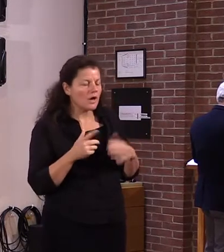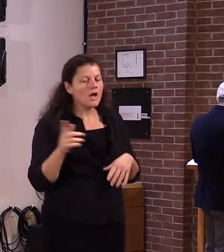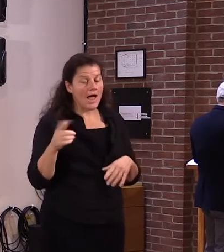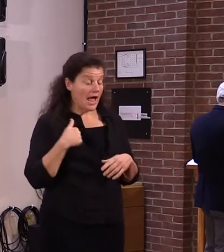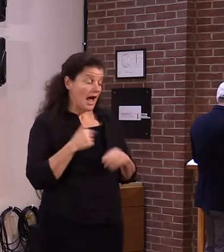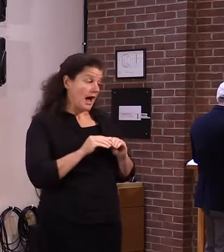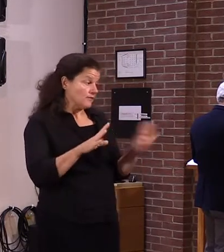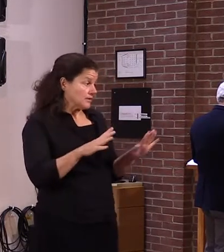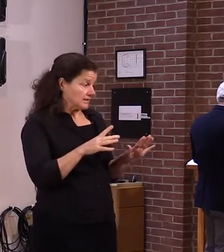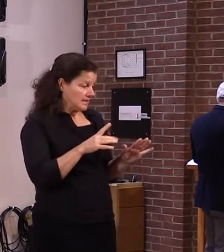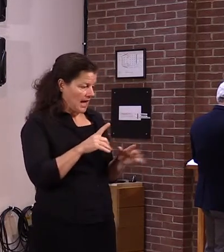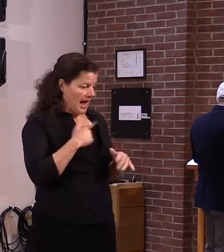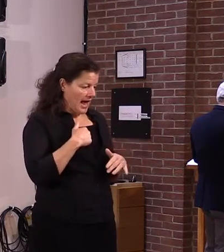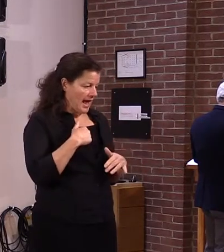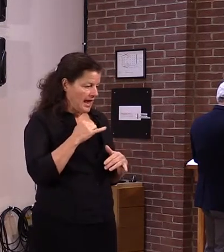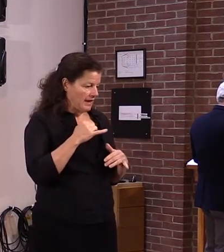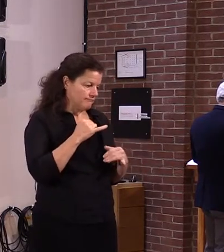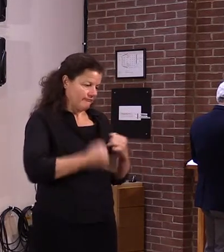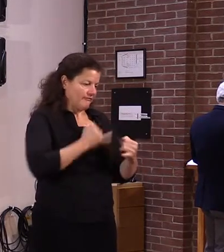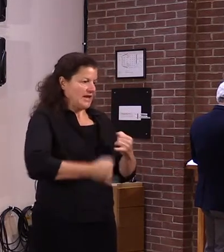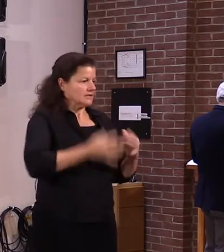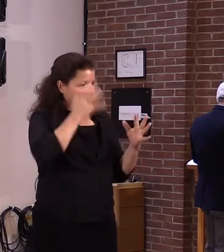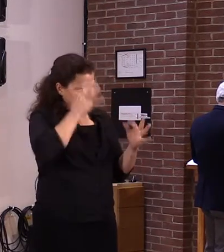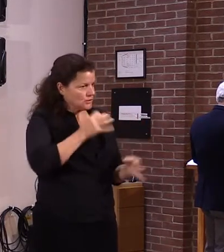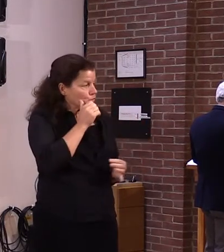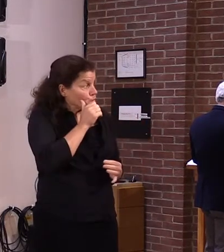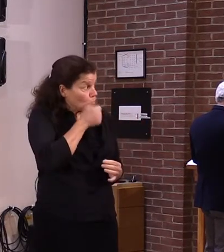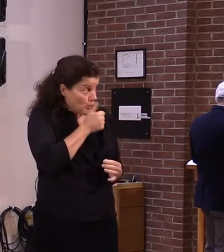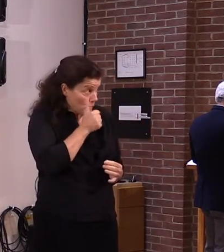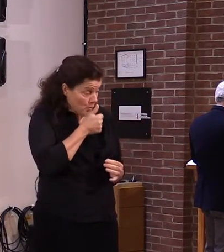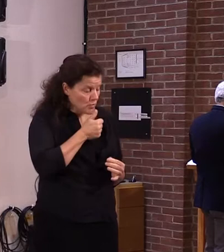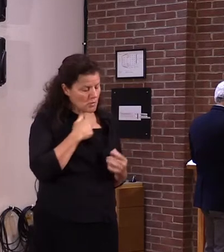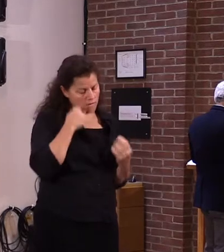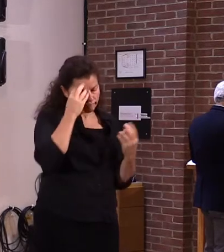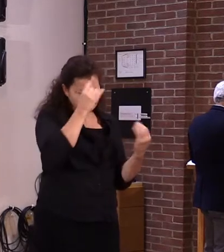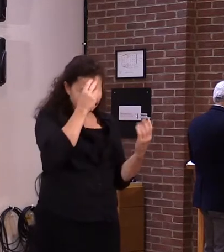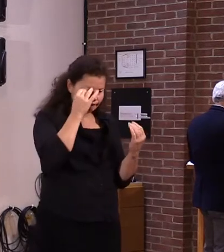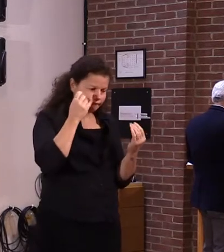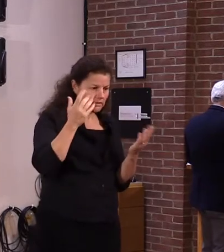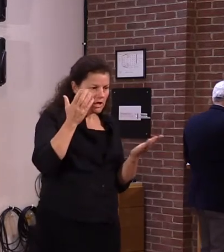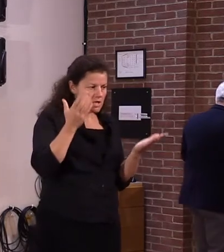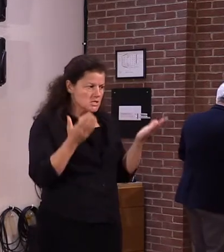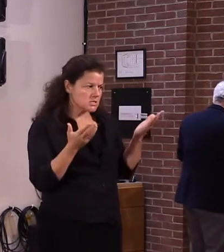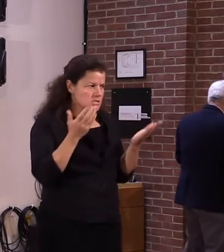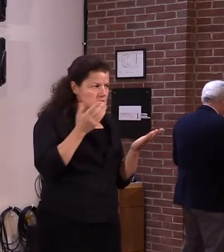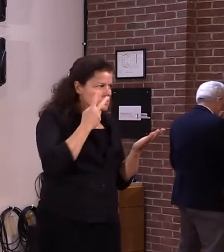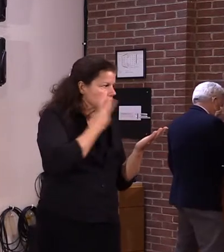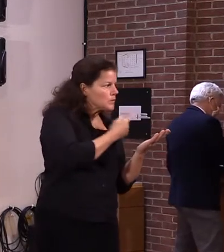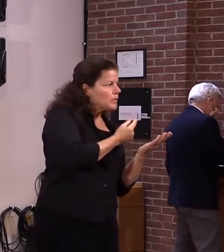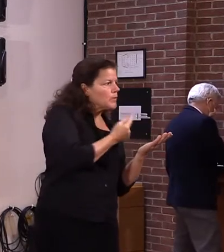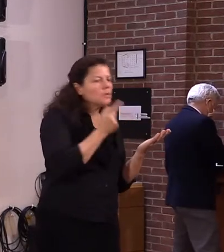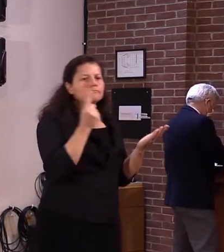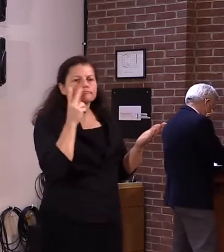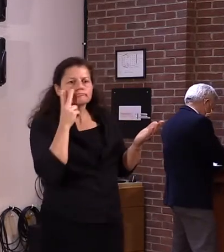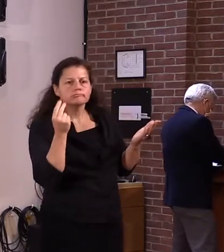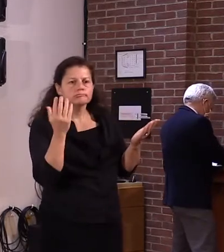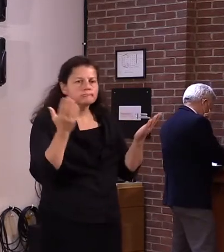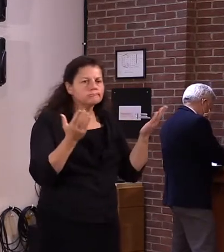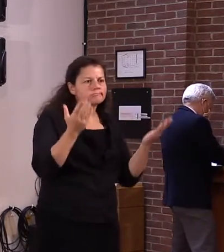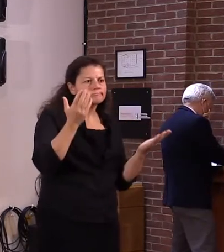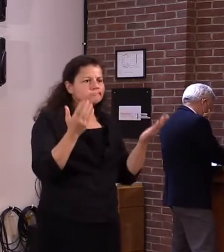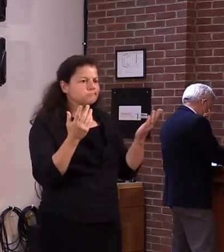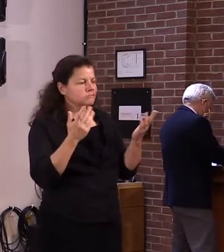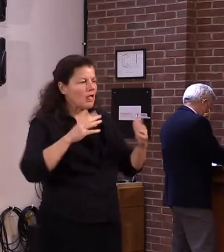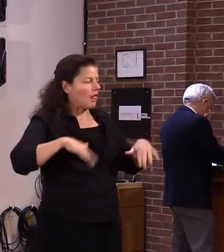tomorrow to come to a conclusion on that, and still weighing all the options and moving in that